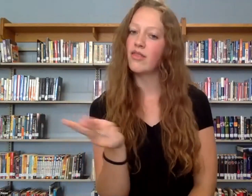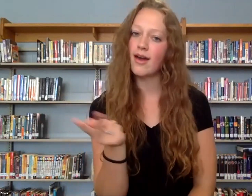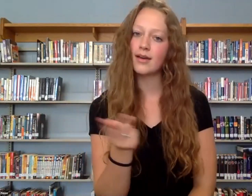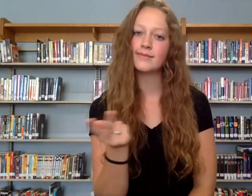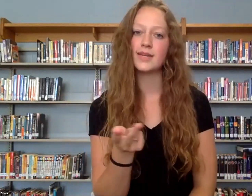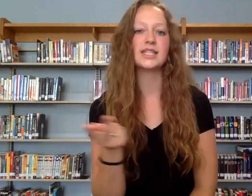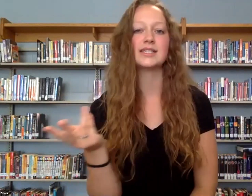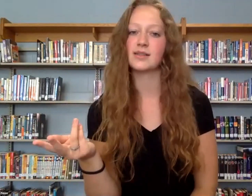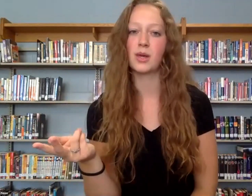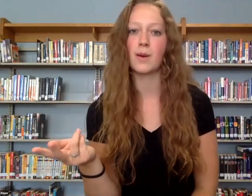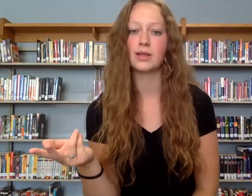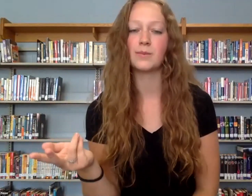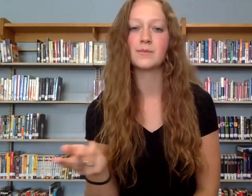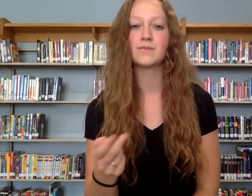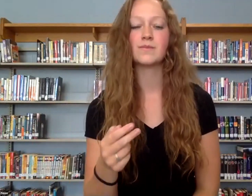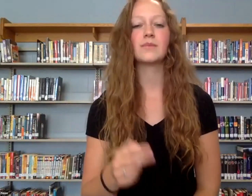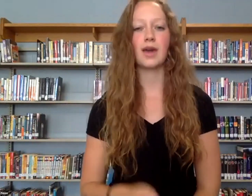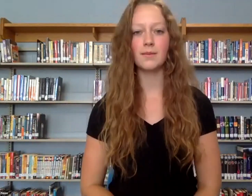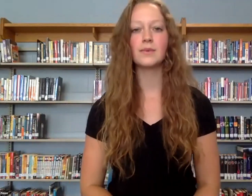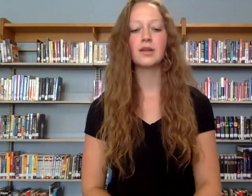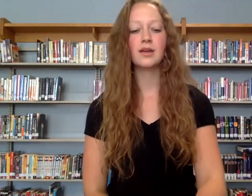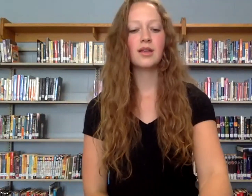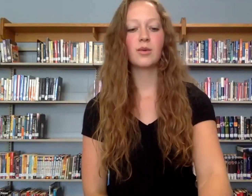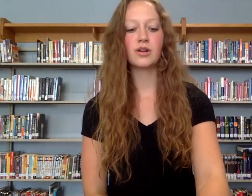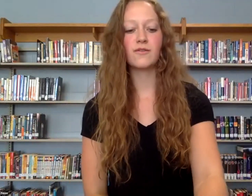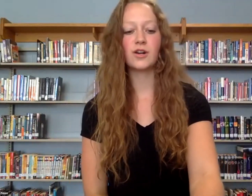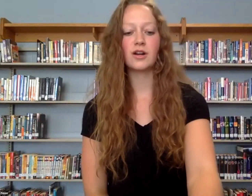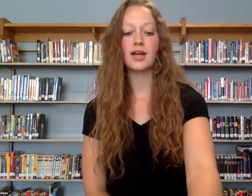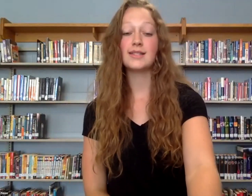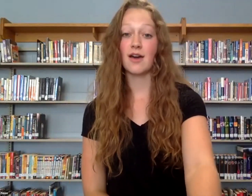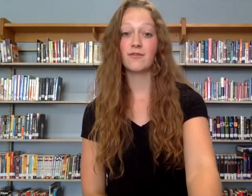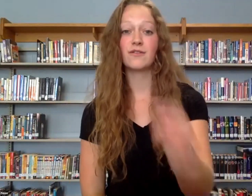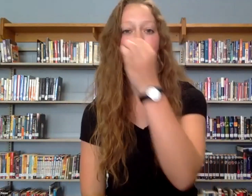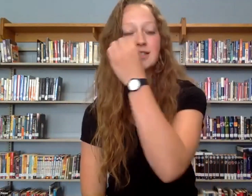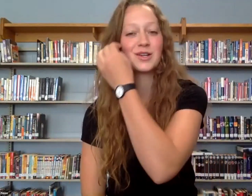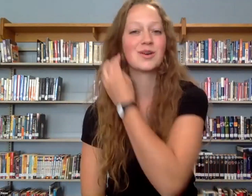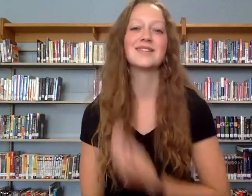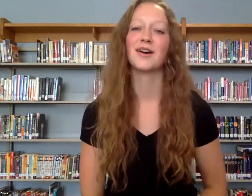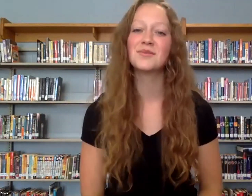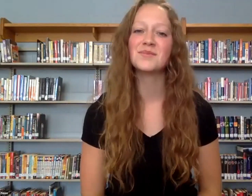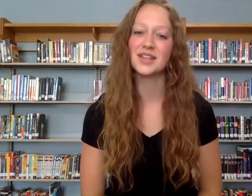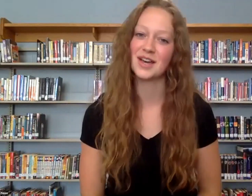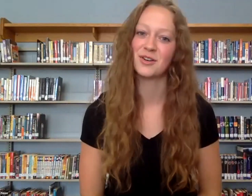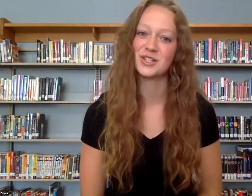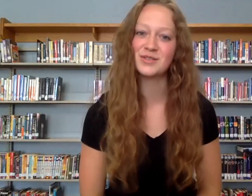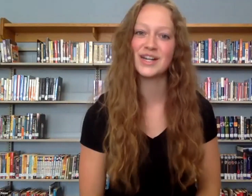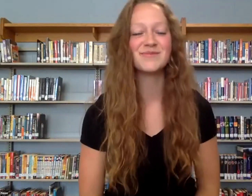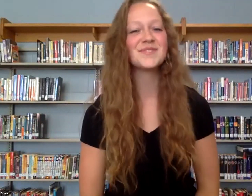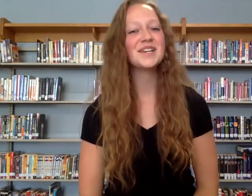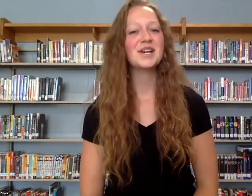they, and then say something about them. Okay? The word for deaf is a good one to know in the deaf culture, right? So you